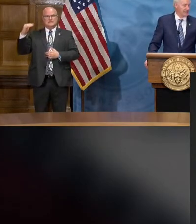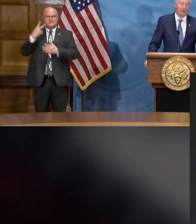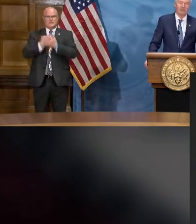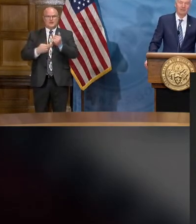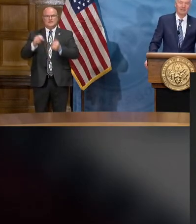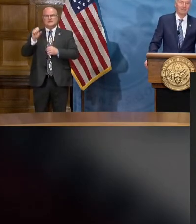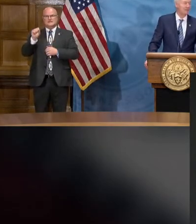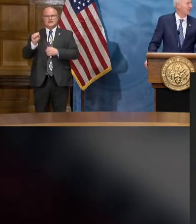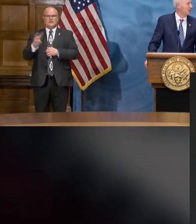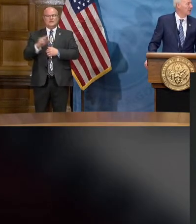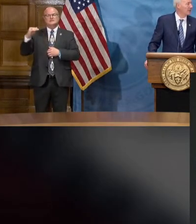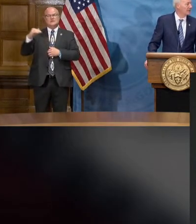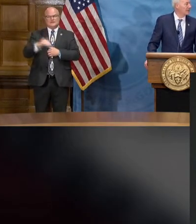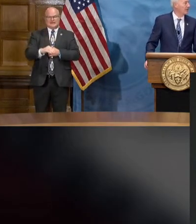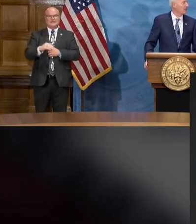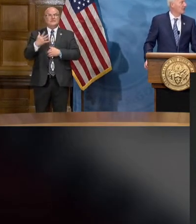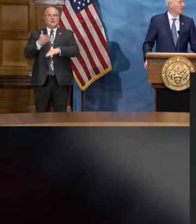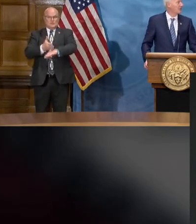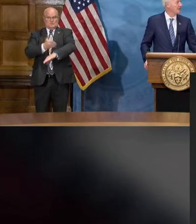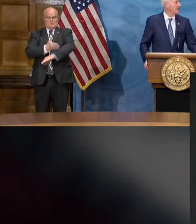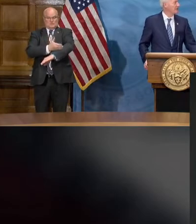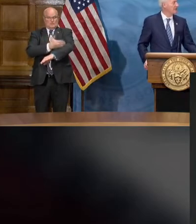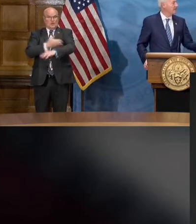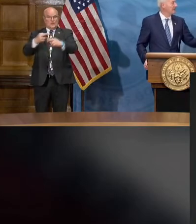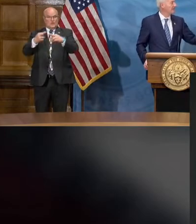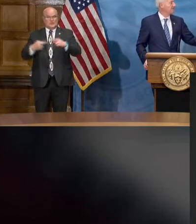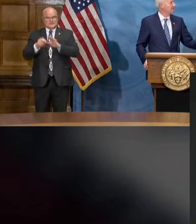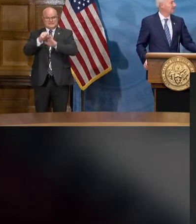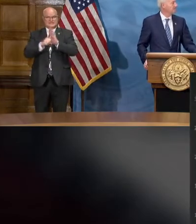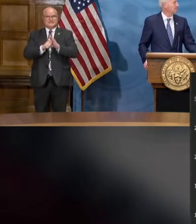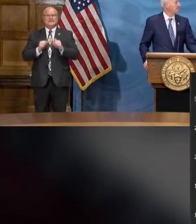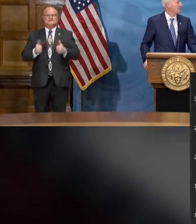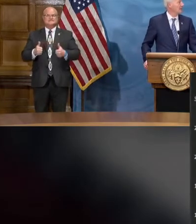And so progress in all those regions of the state.